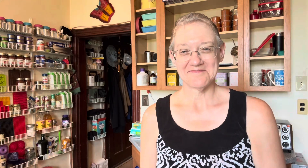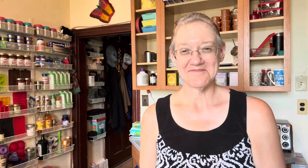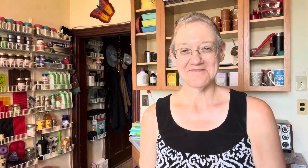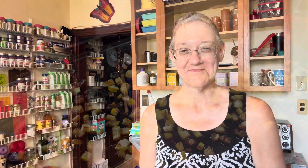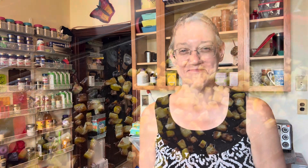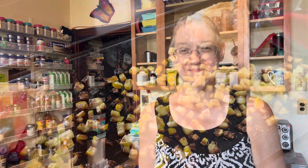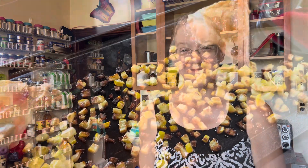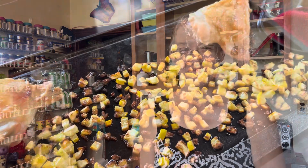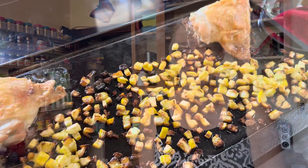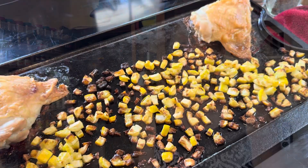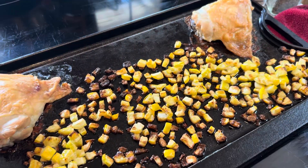Dale's tortillas.